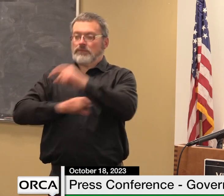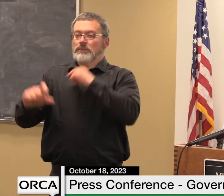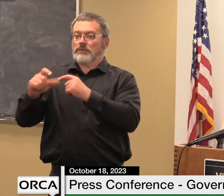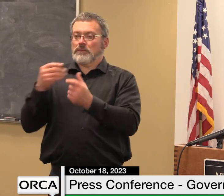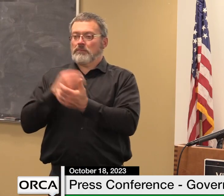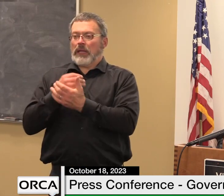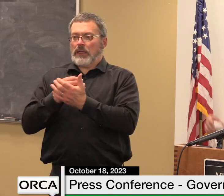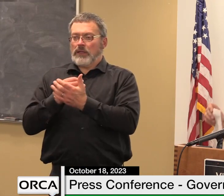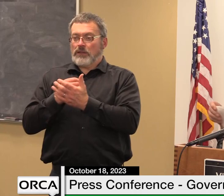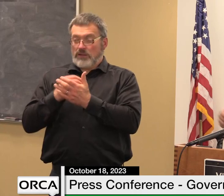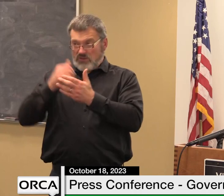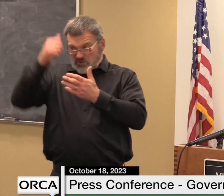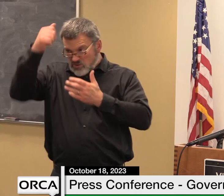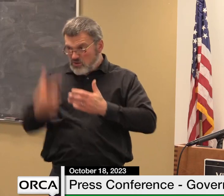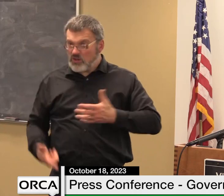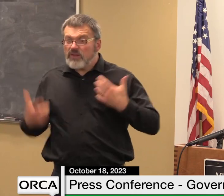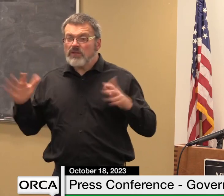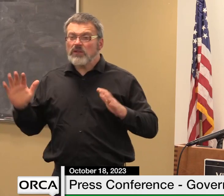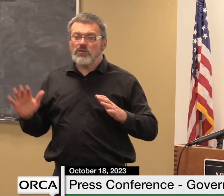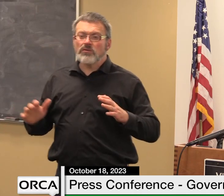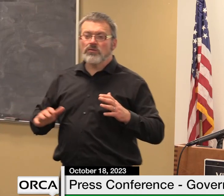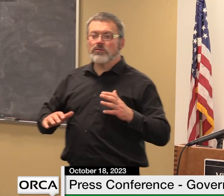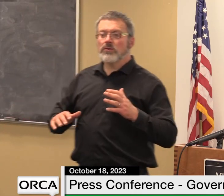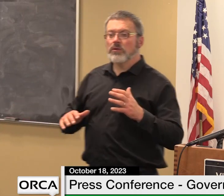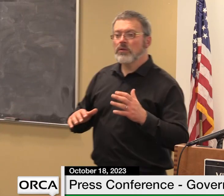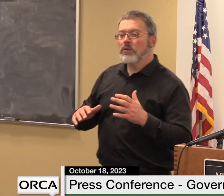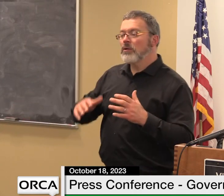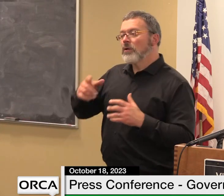have? So those are the actual applicants.